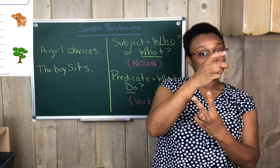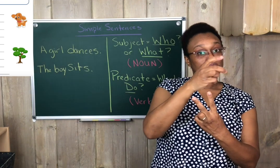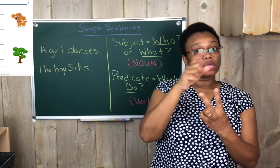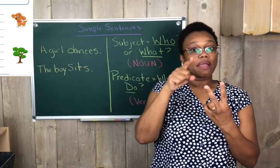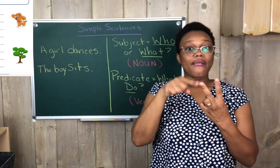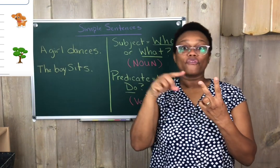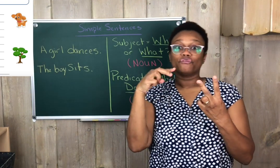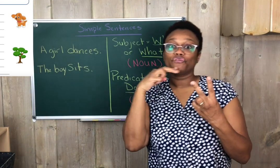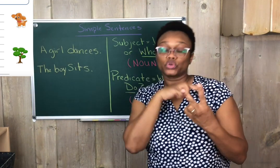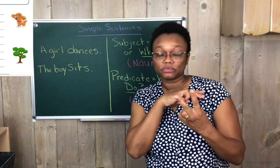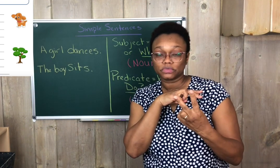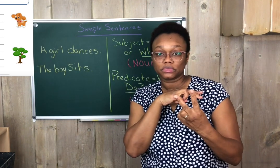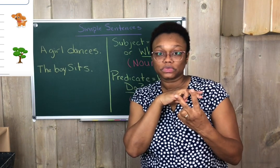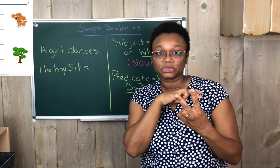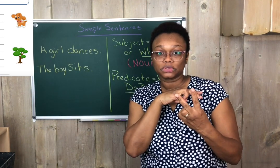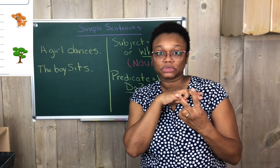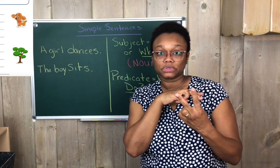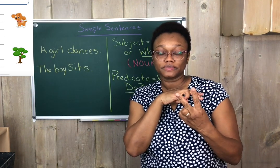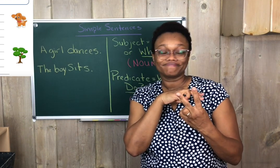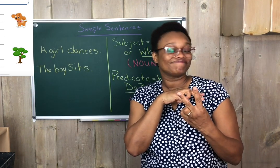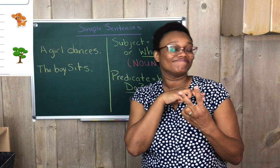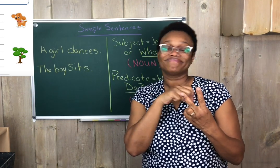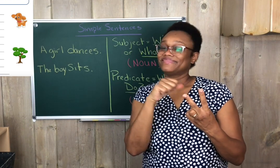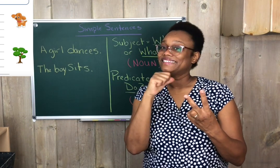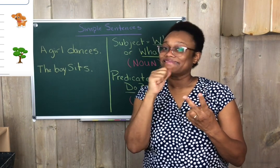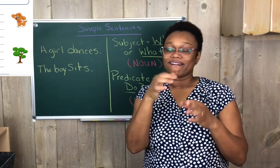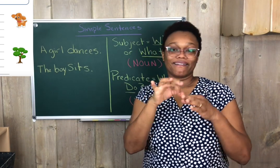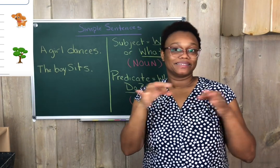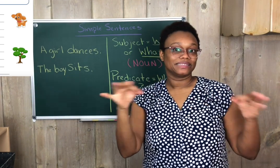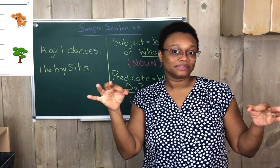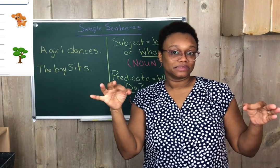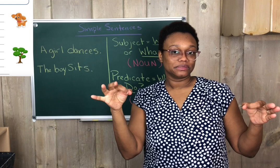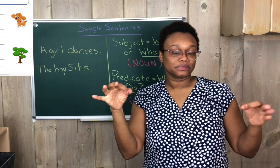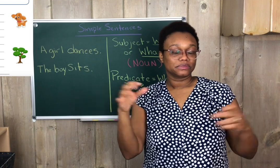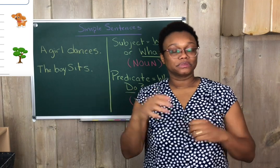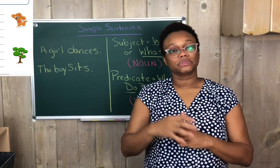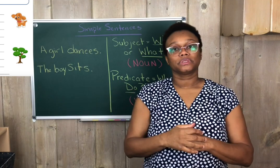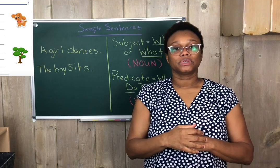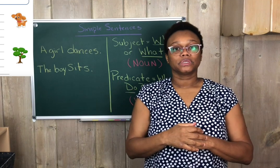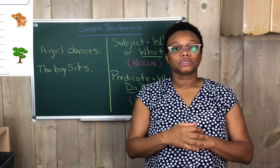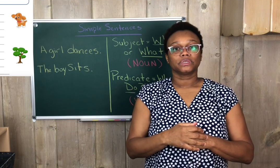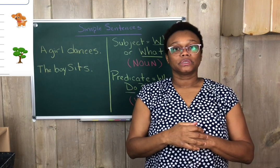doesn't have both a subject and a predicate, then it is not a sentence.